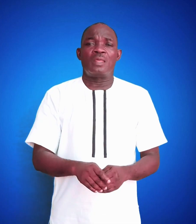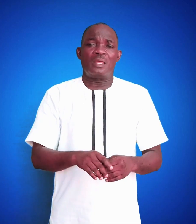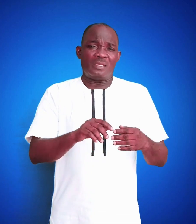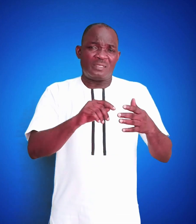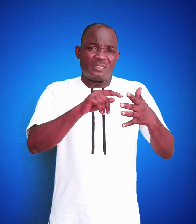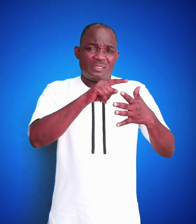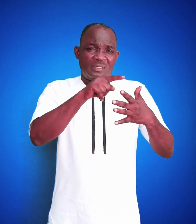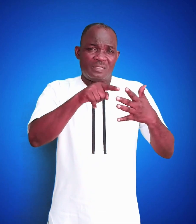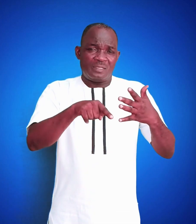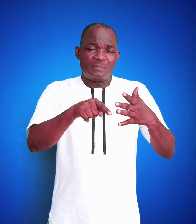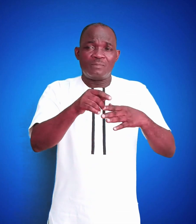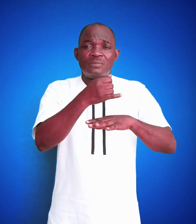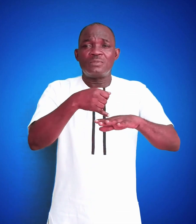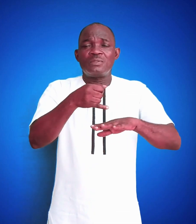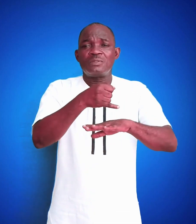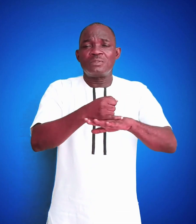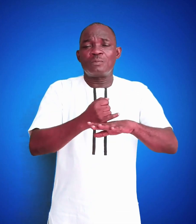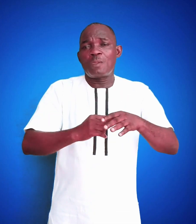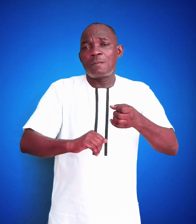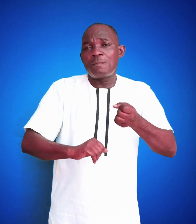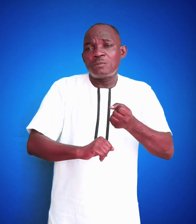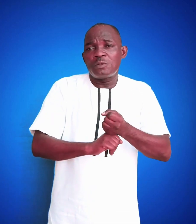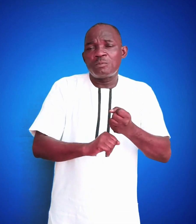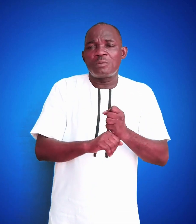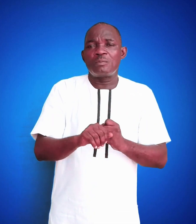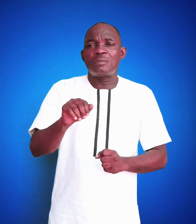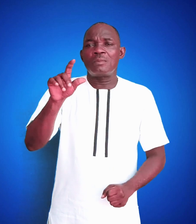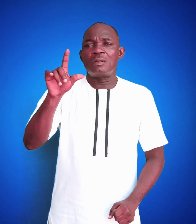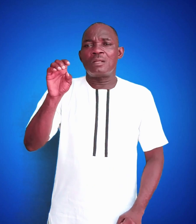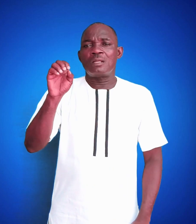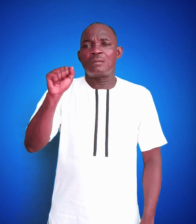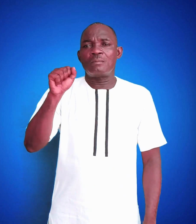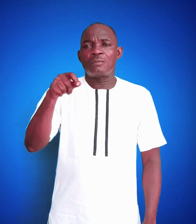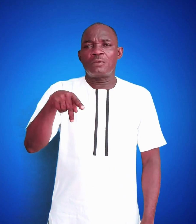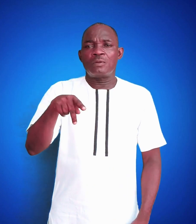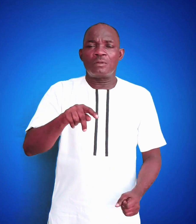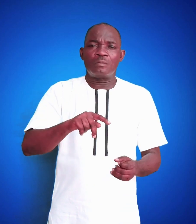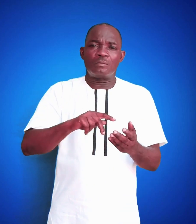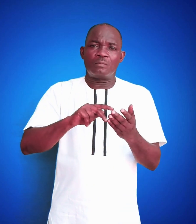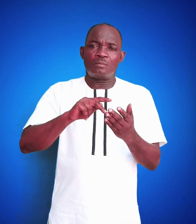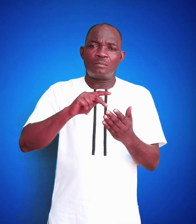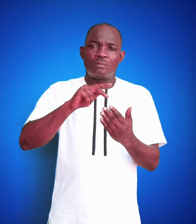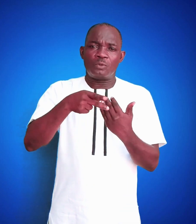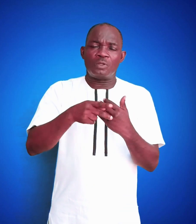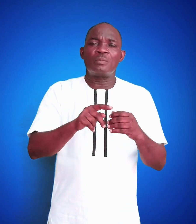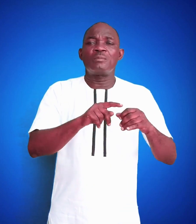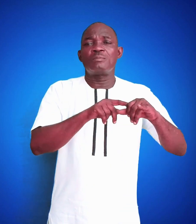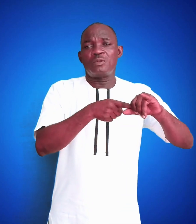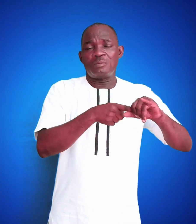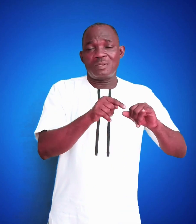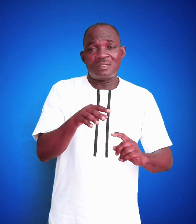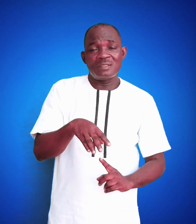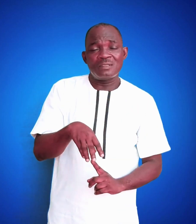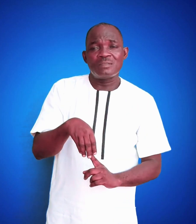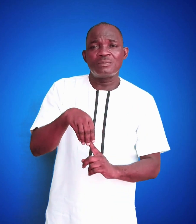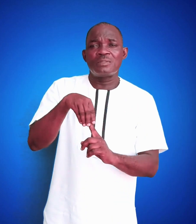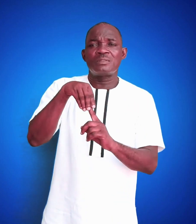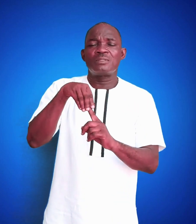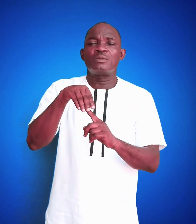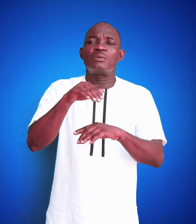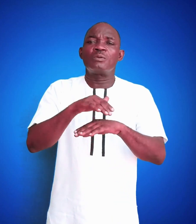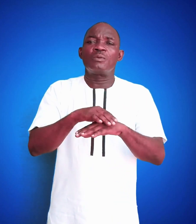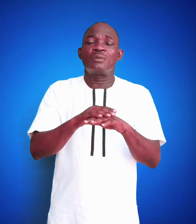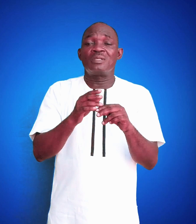These institutions support LEAP program implementation, especially